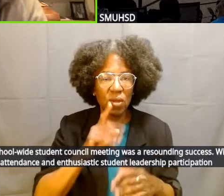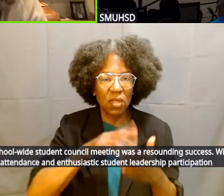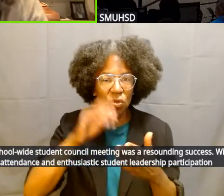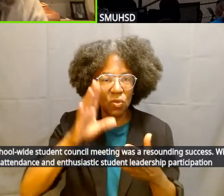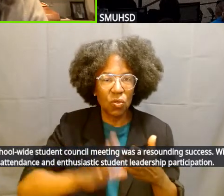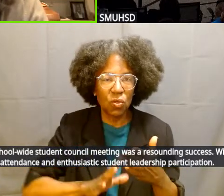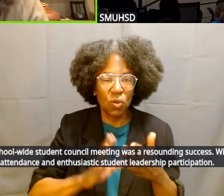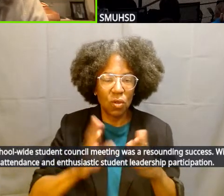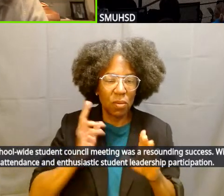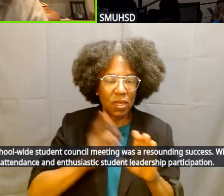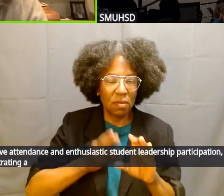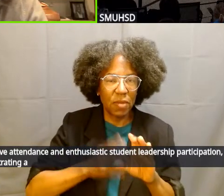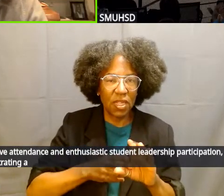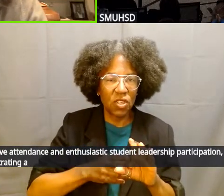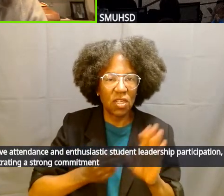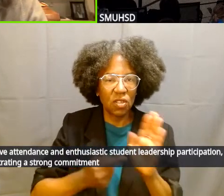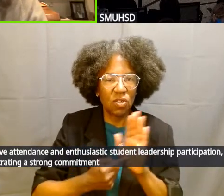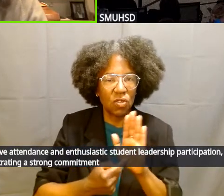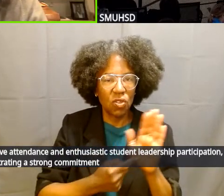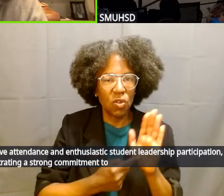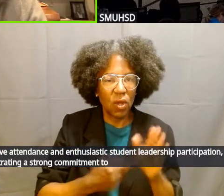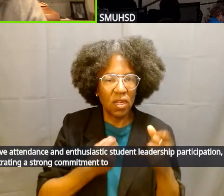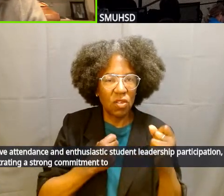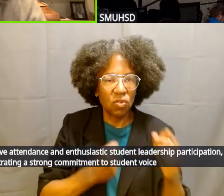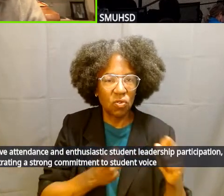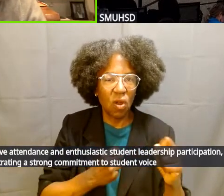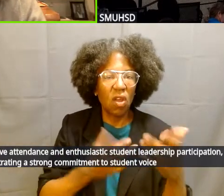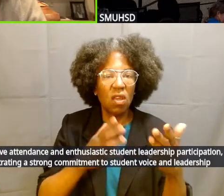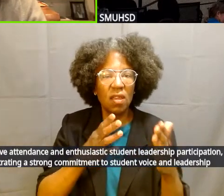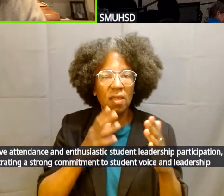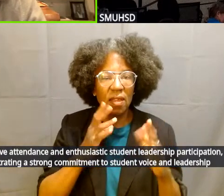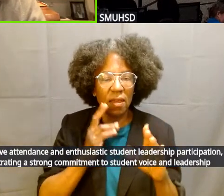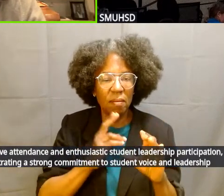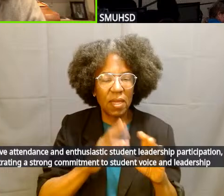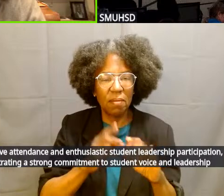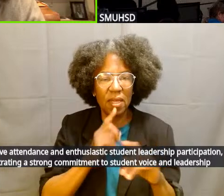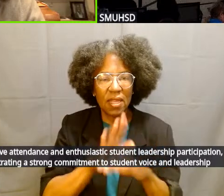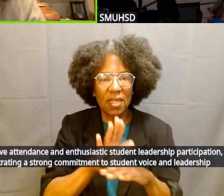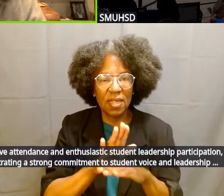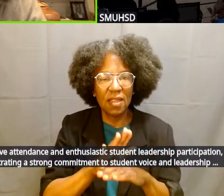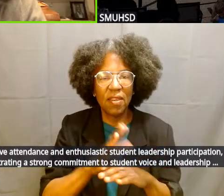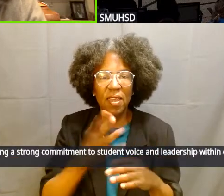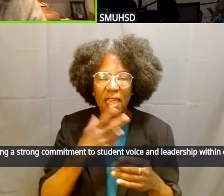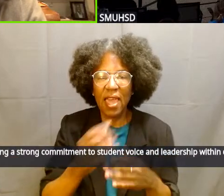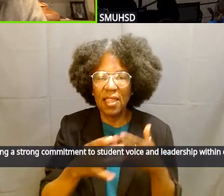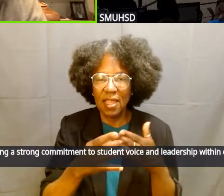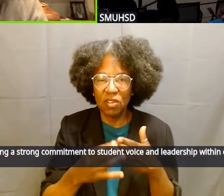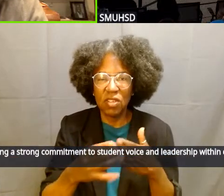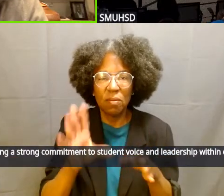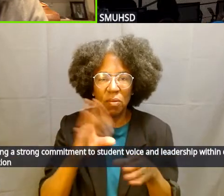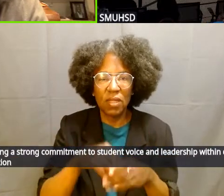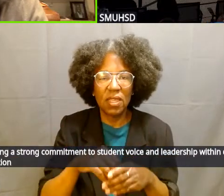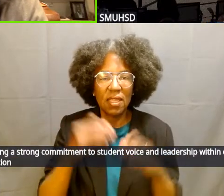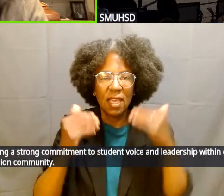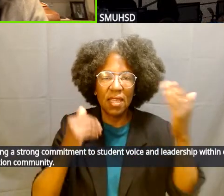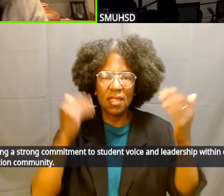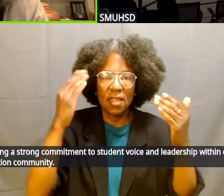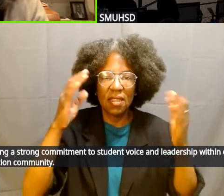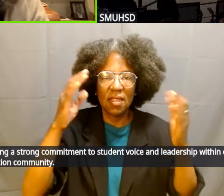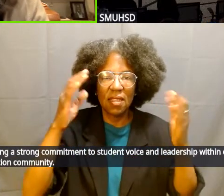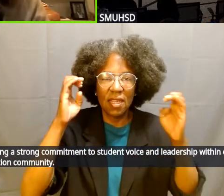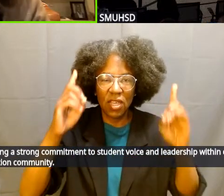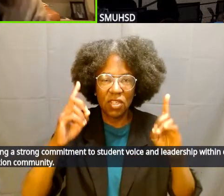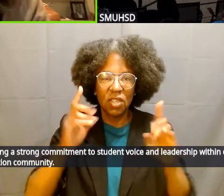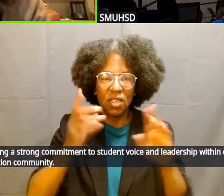a strong commitment to student voice and leadership within our adult education community. Our